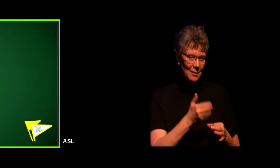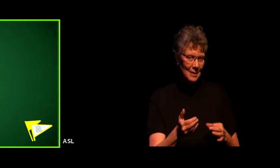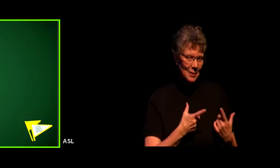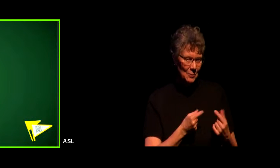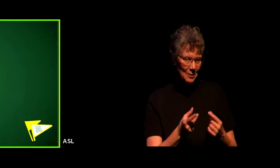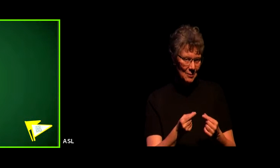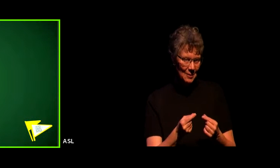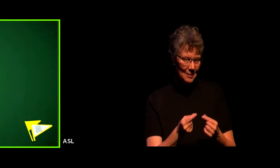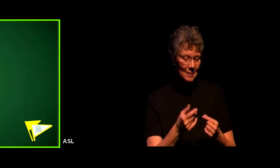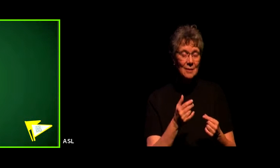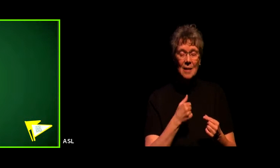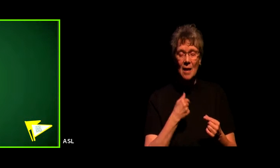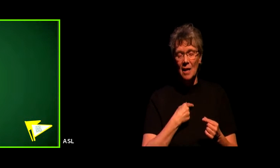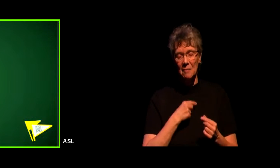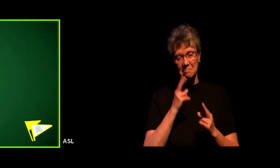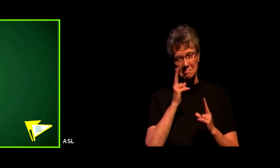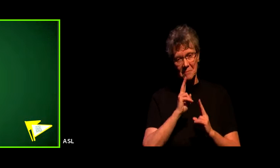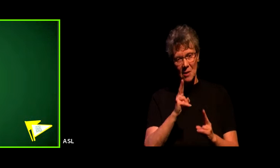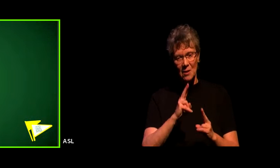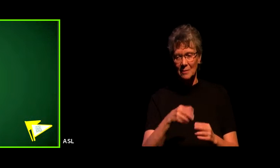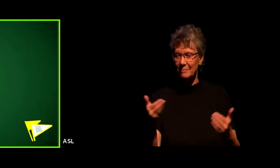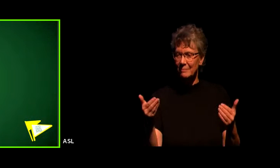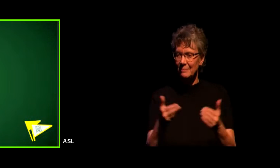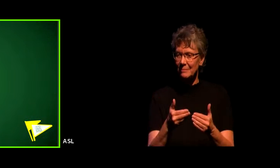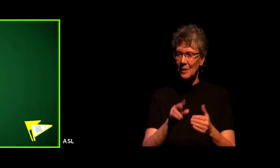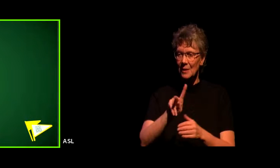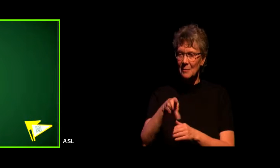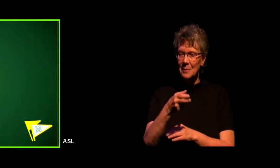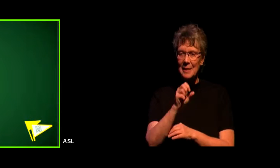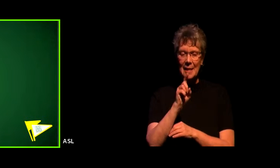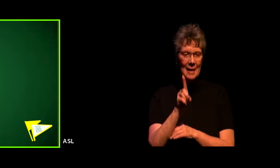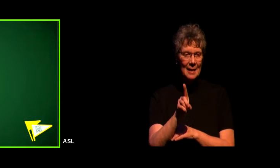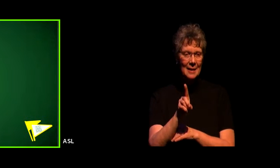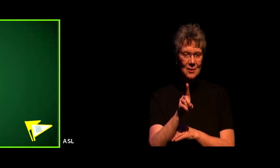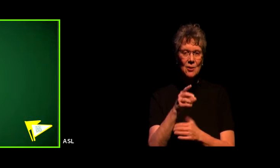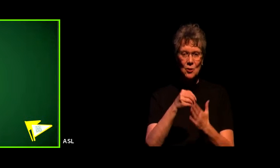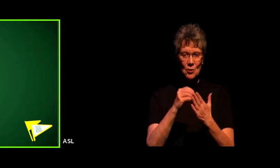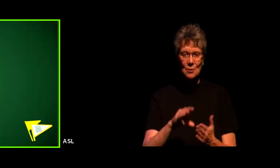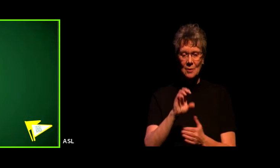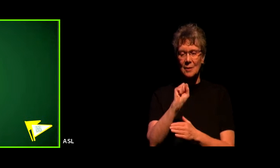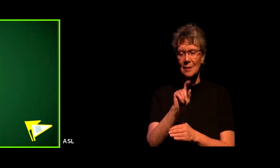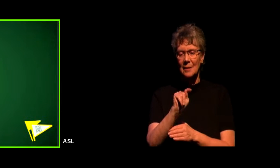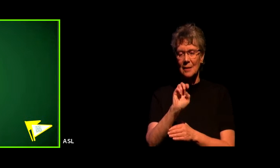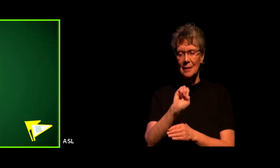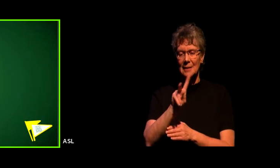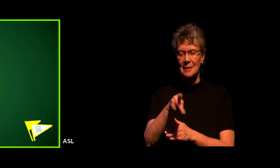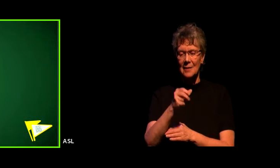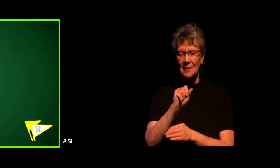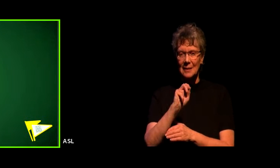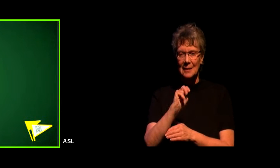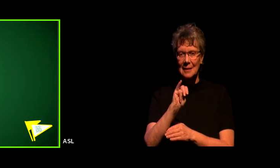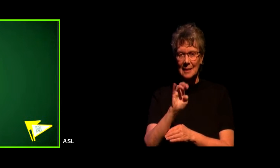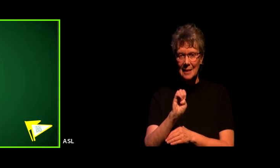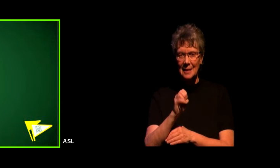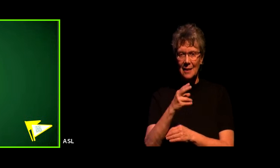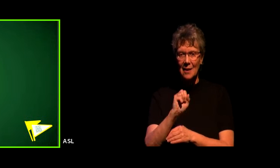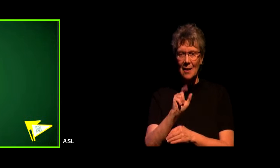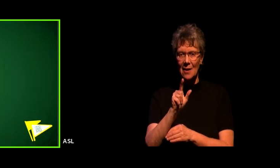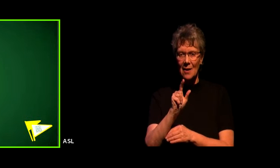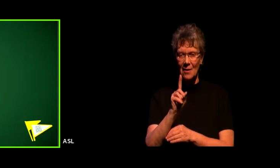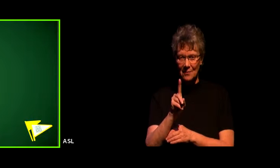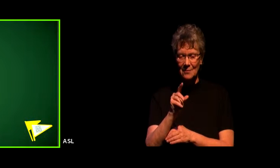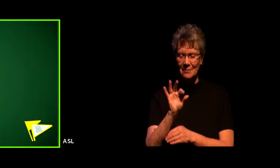pleasure to first introduce PhD student Stephanie Helmhofer, whose work is really about how archaeological